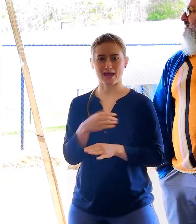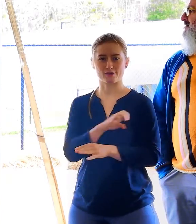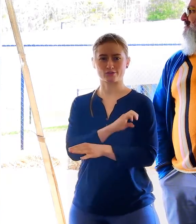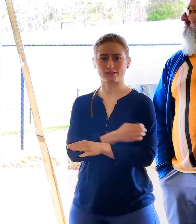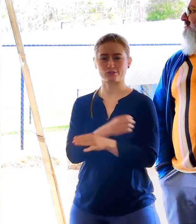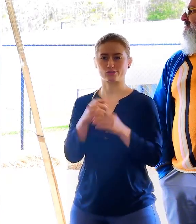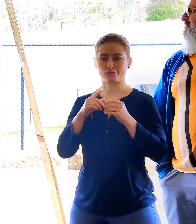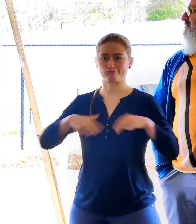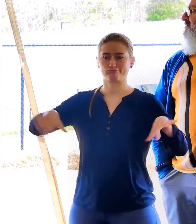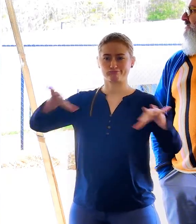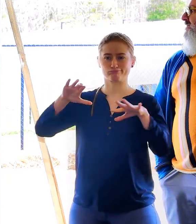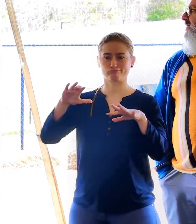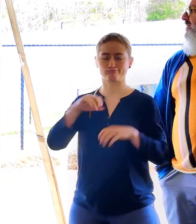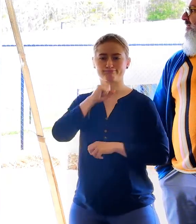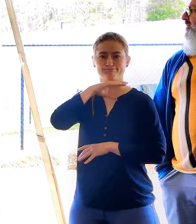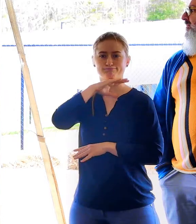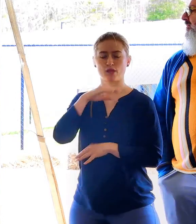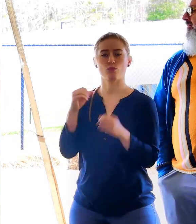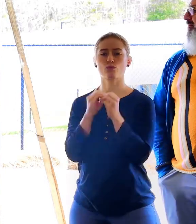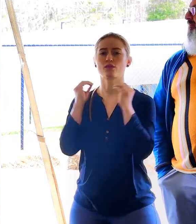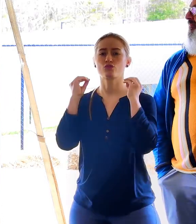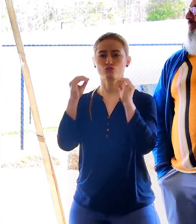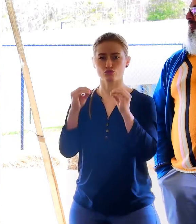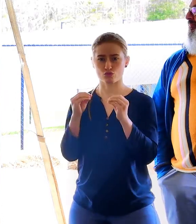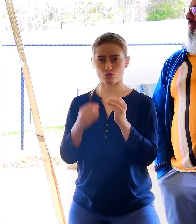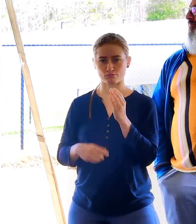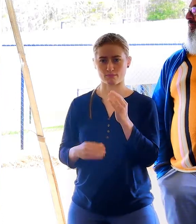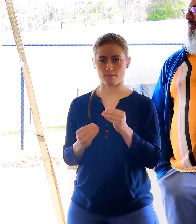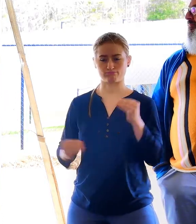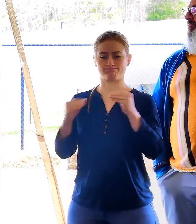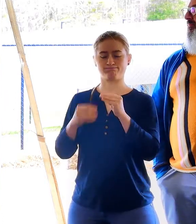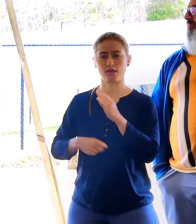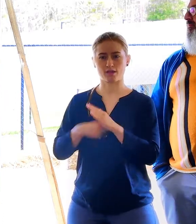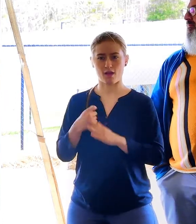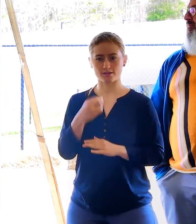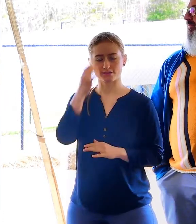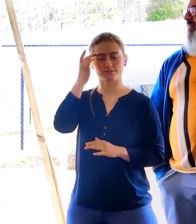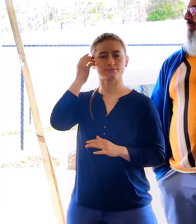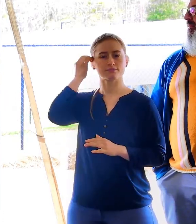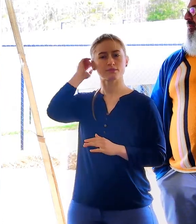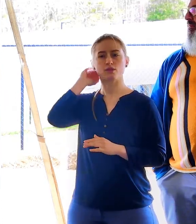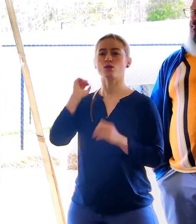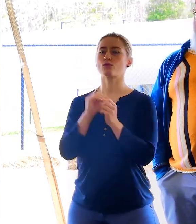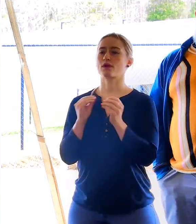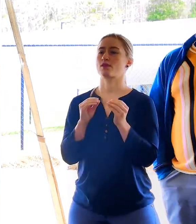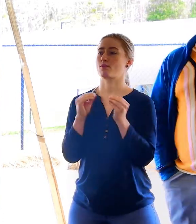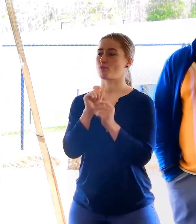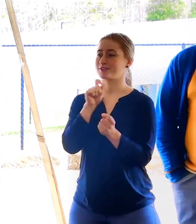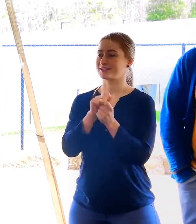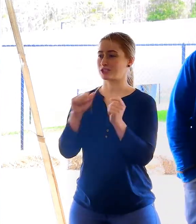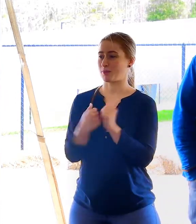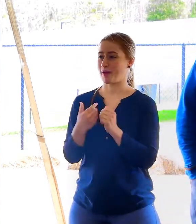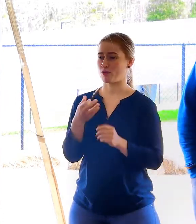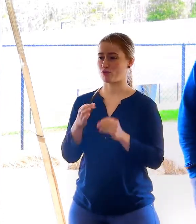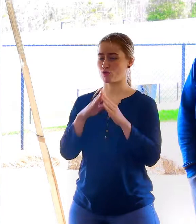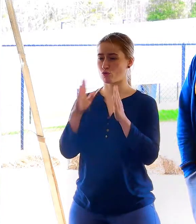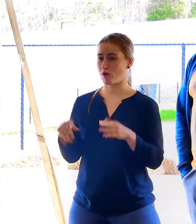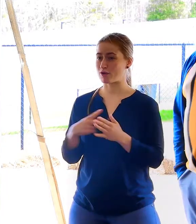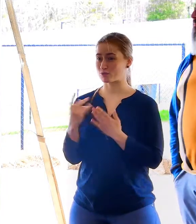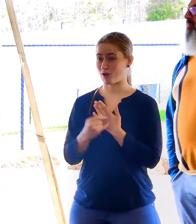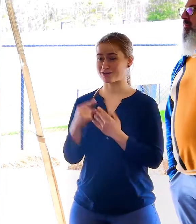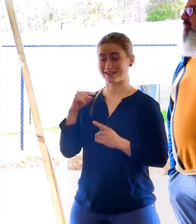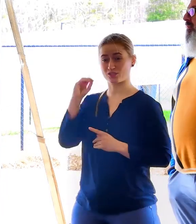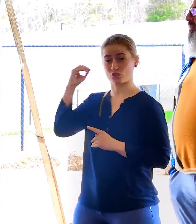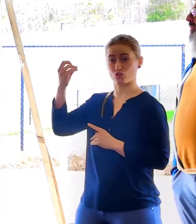costs. A couple of other amazing details about the Courthouse project. The Courthouse solar array is one of